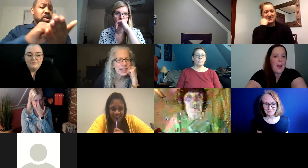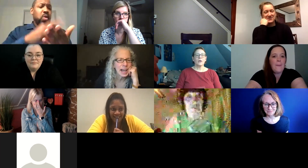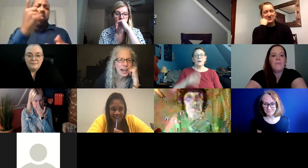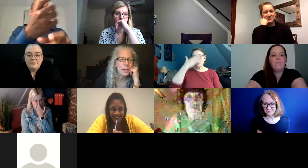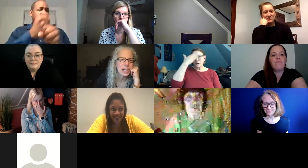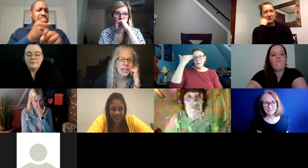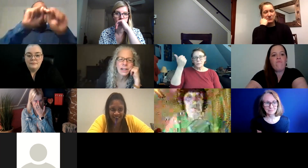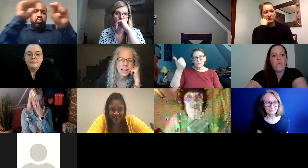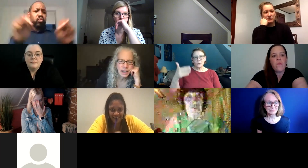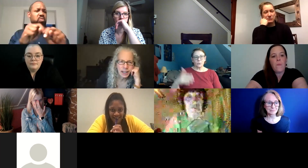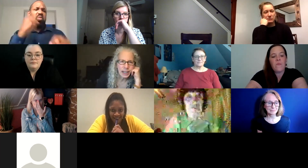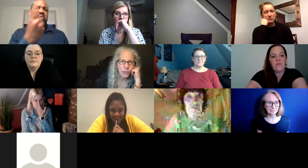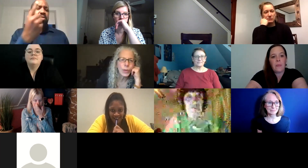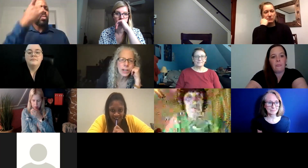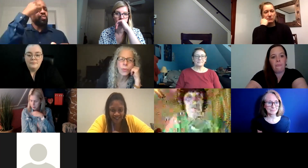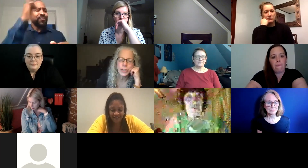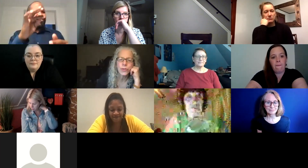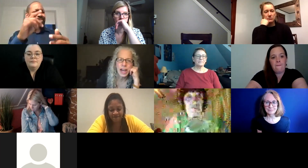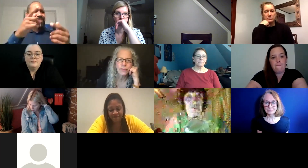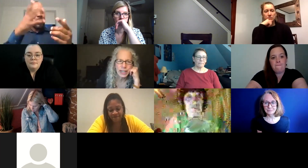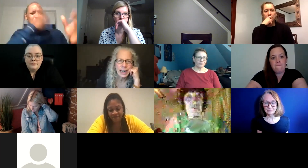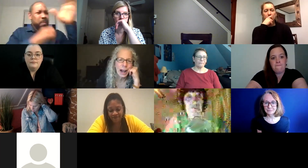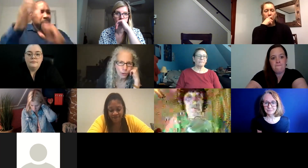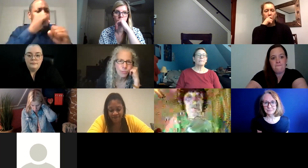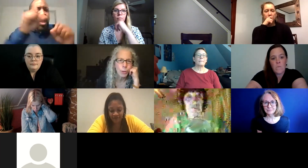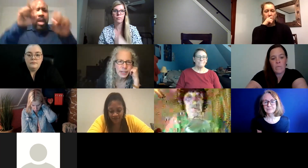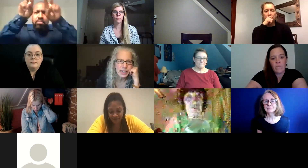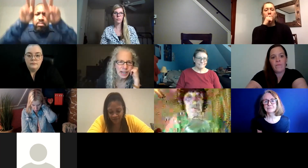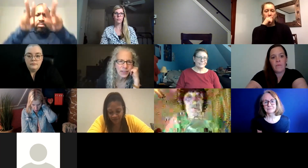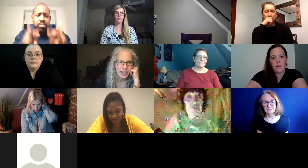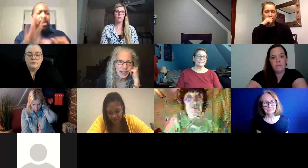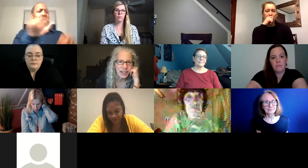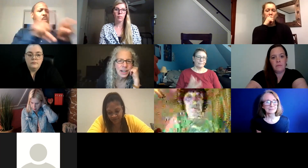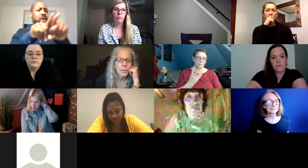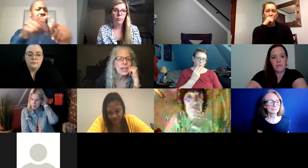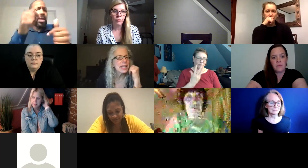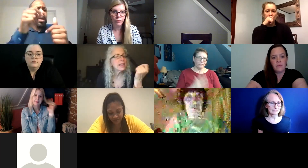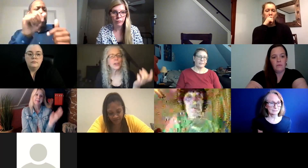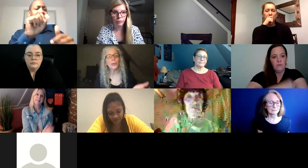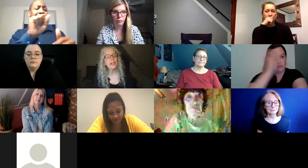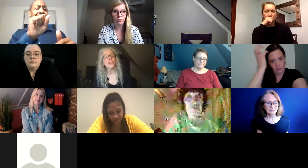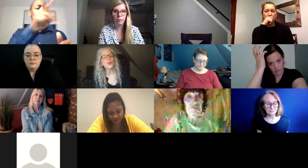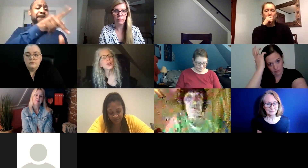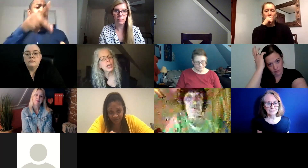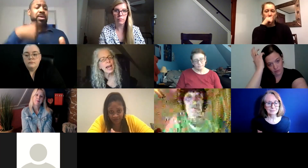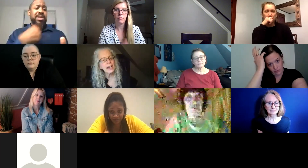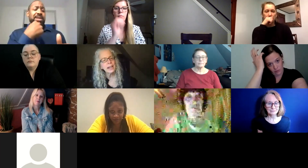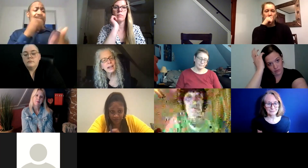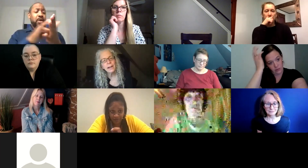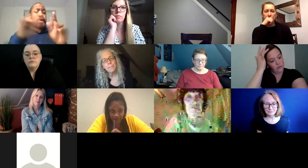that. Anybody, we can always use that for in-house purposes, obviously, because anything you miss, you can look at it.